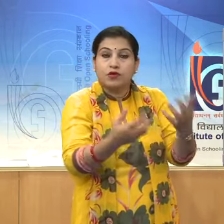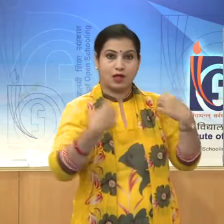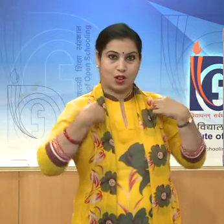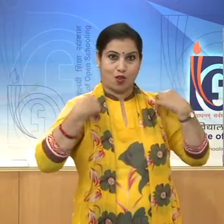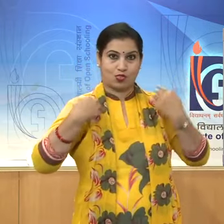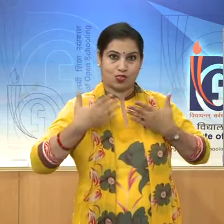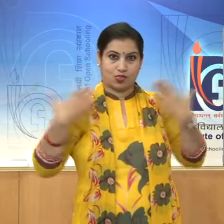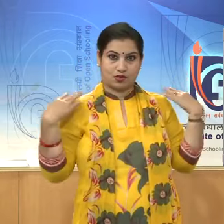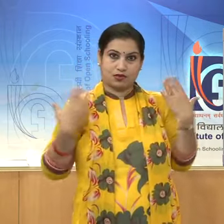cloth